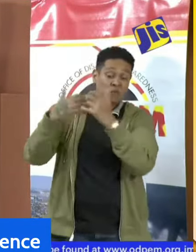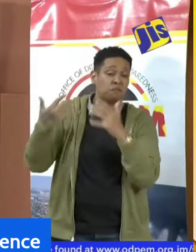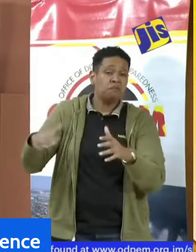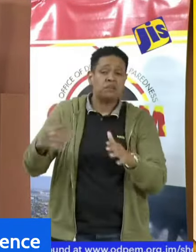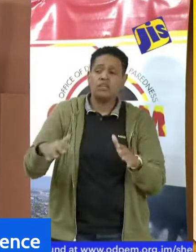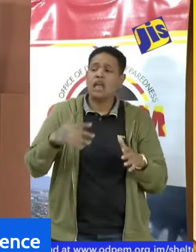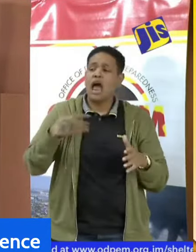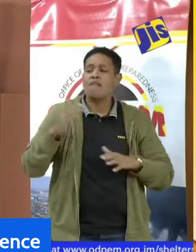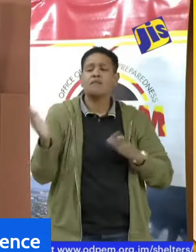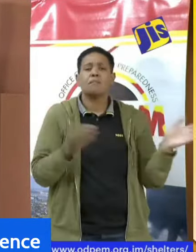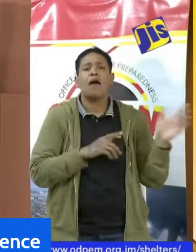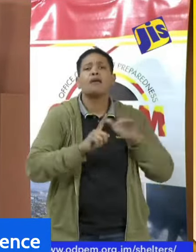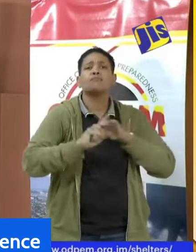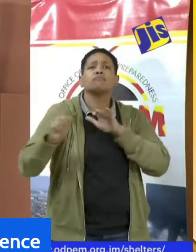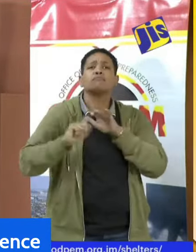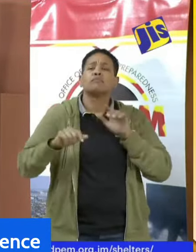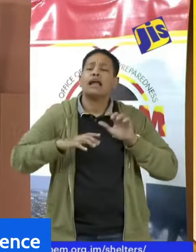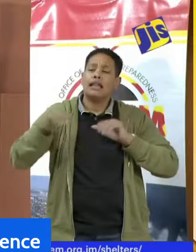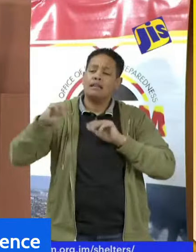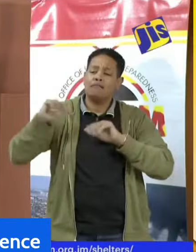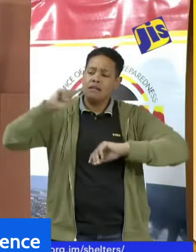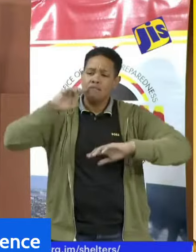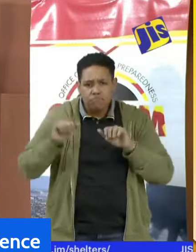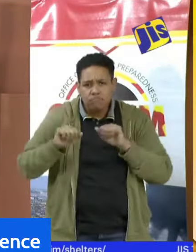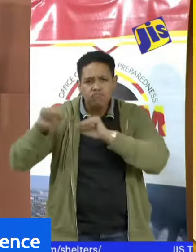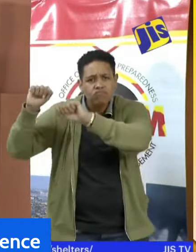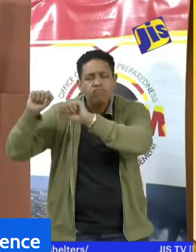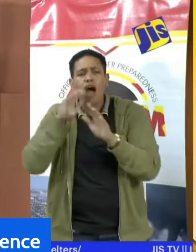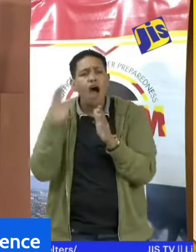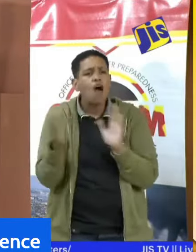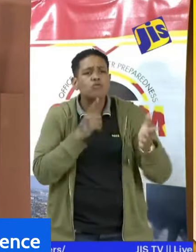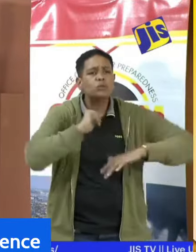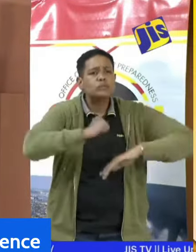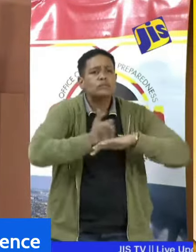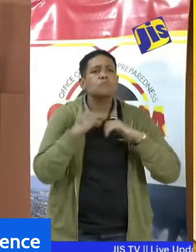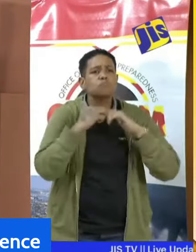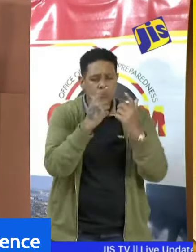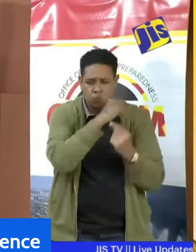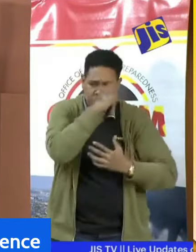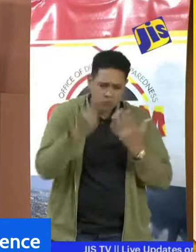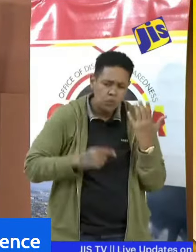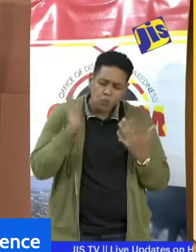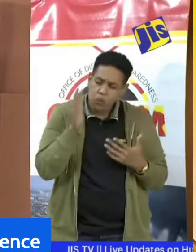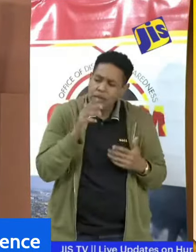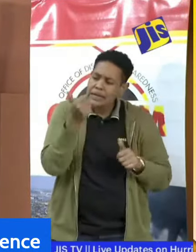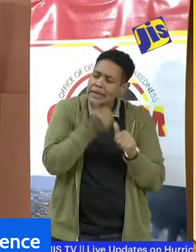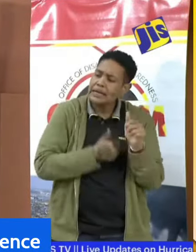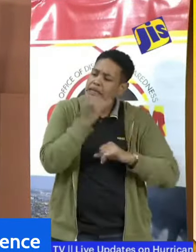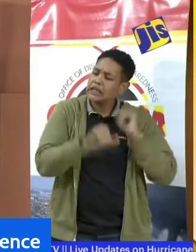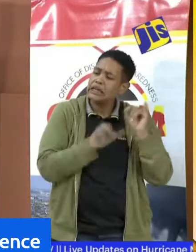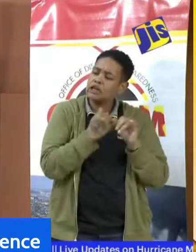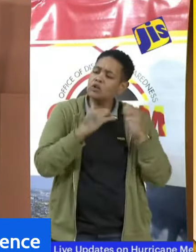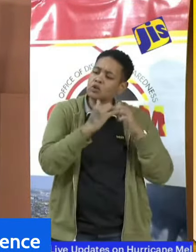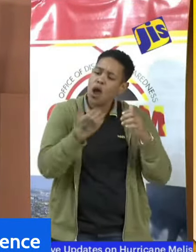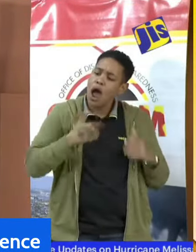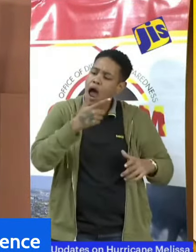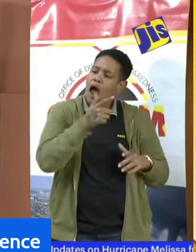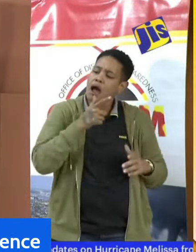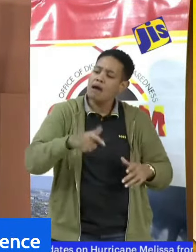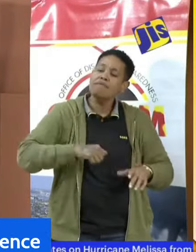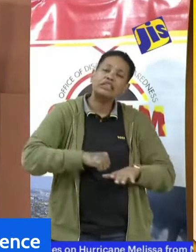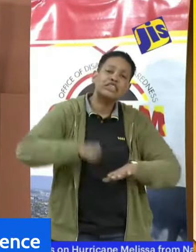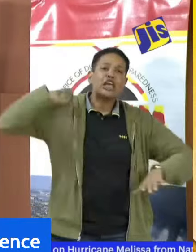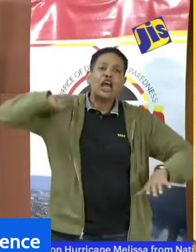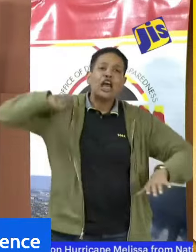evacuation arrangements and will exercise that as the case may be. Each of those institutions, of course, have generator